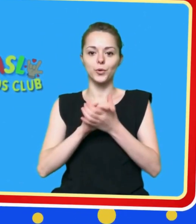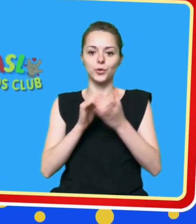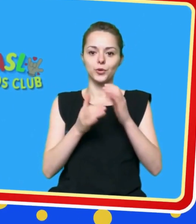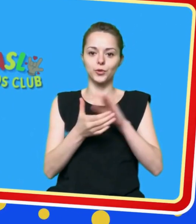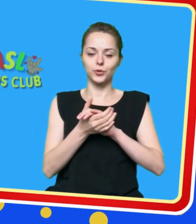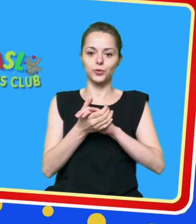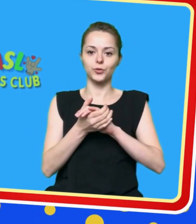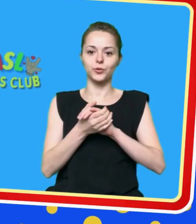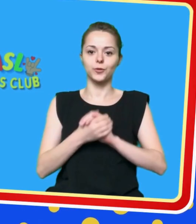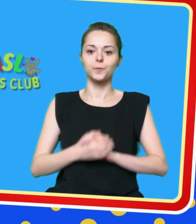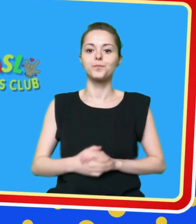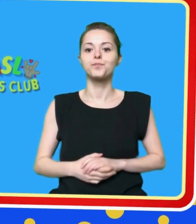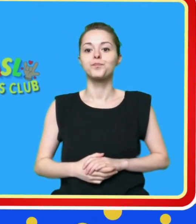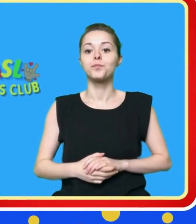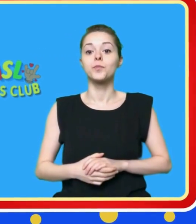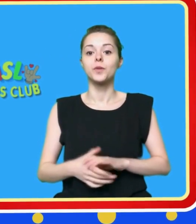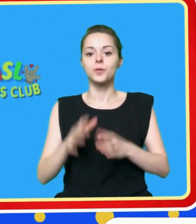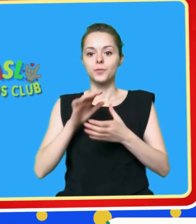Which food is signing here?